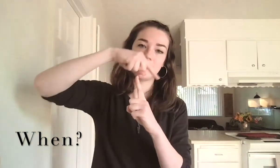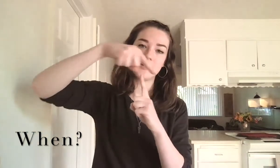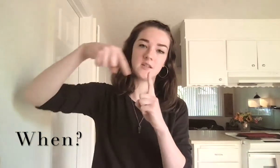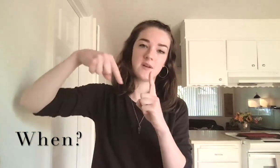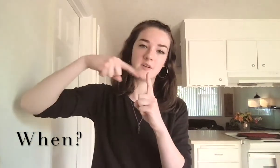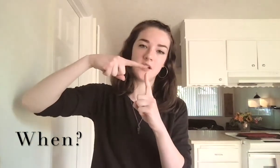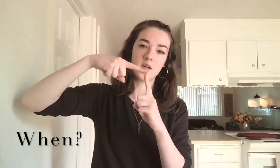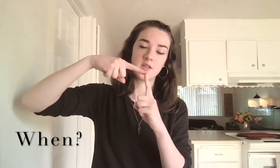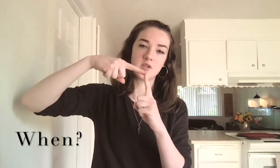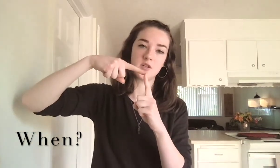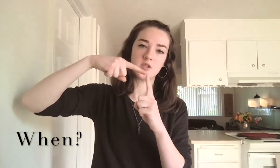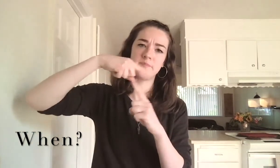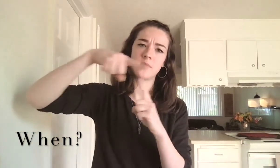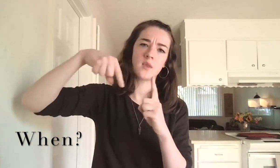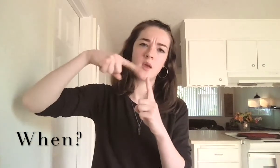circle it around the clock and touch. When?